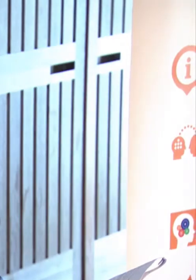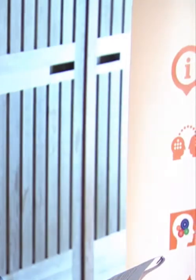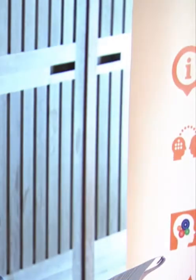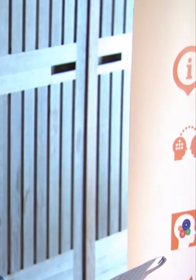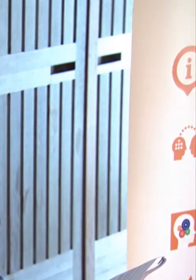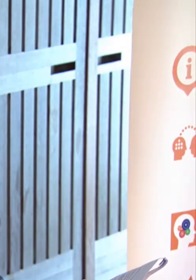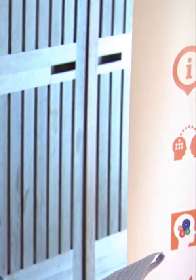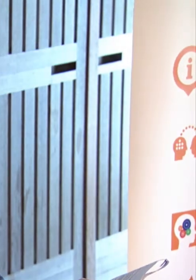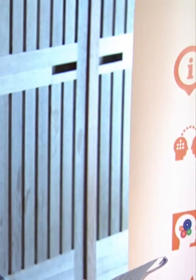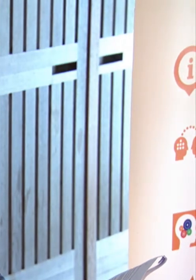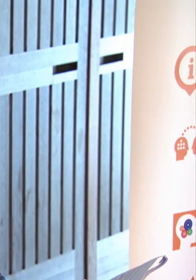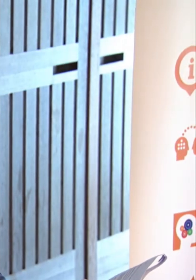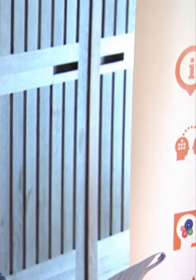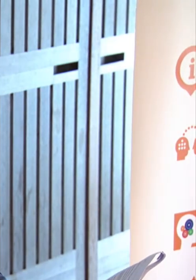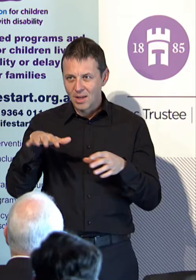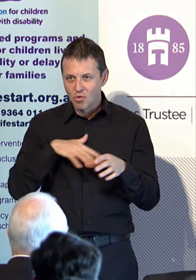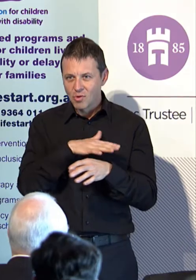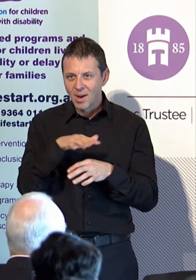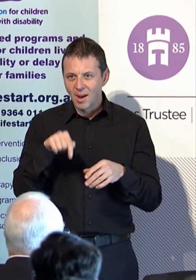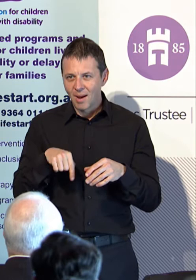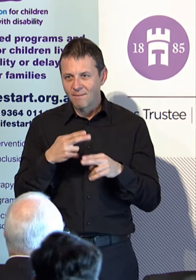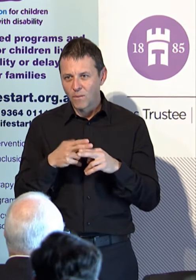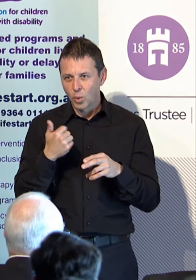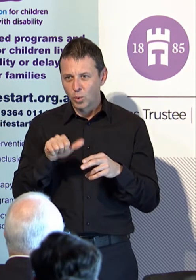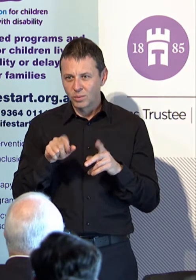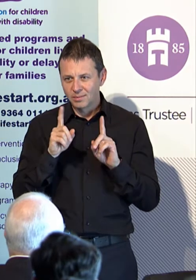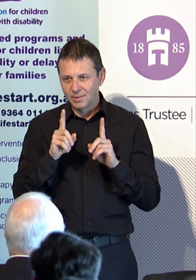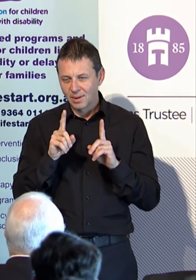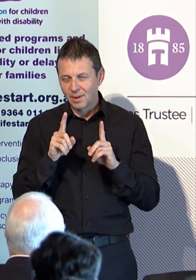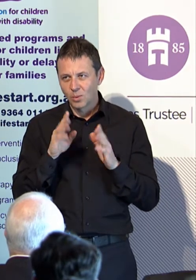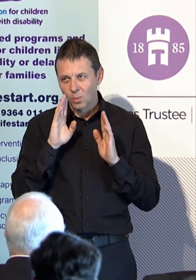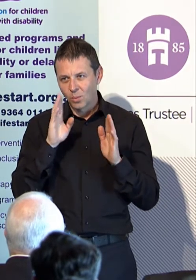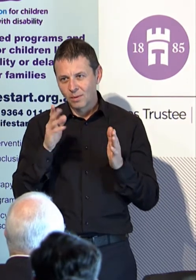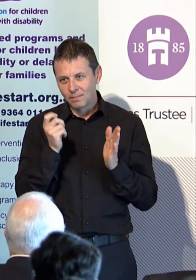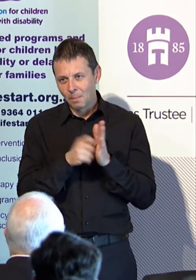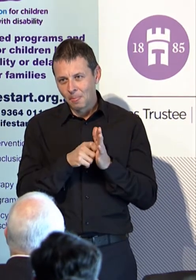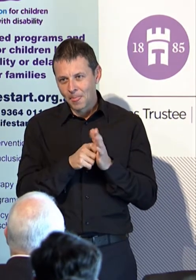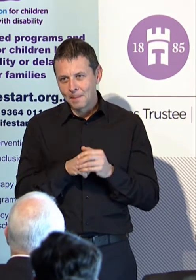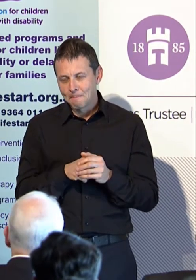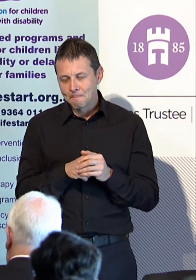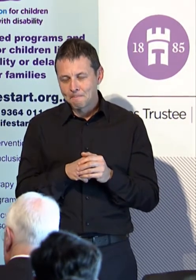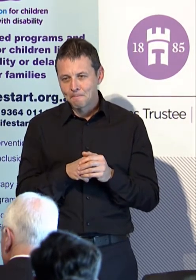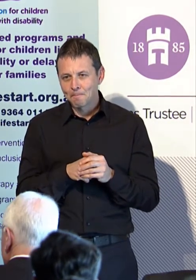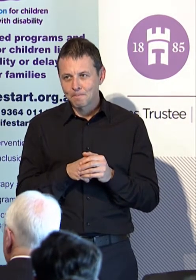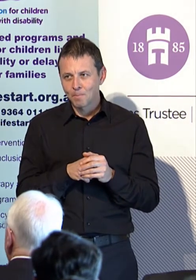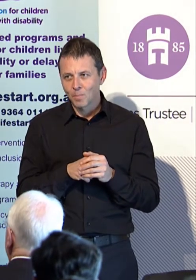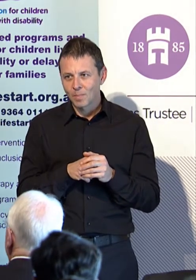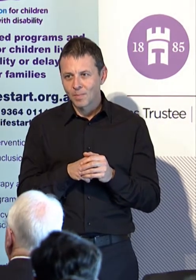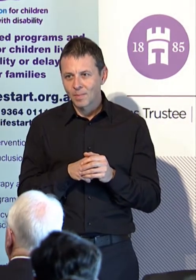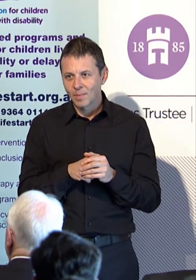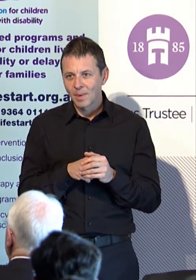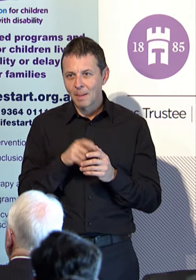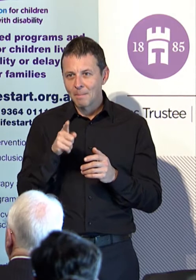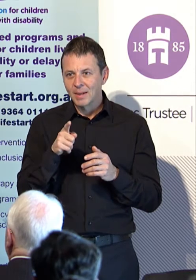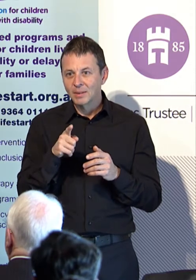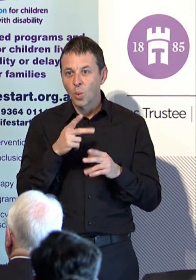donated this wonderful location for our use today. It is a wonderful donation, and it is also live streaming OI around Australia.